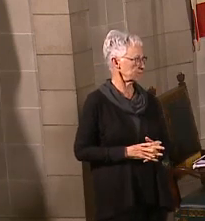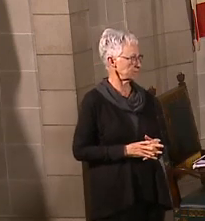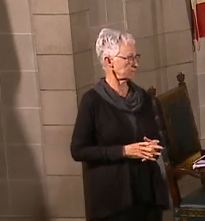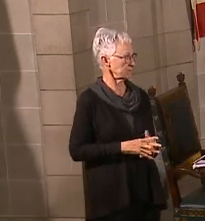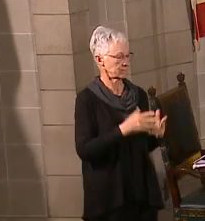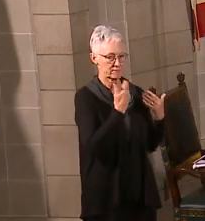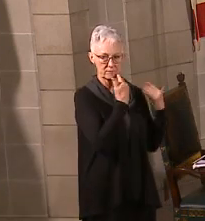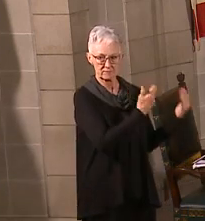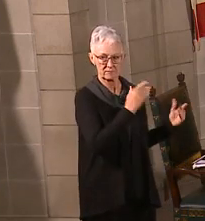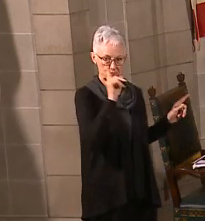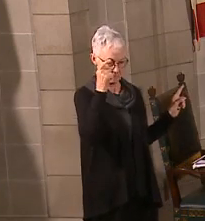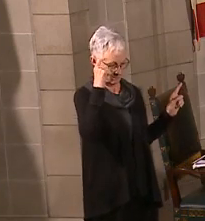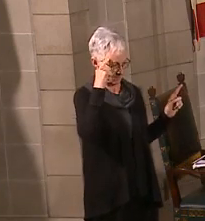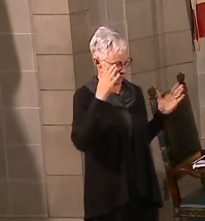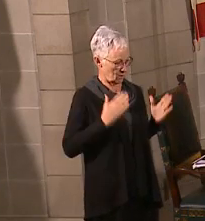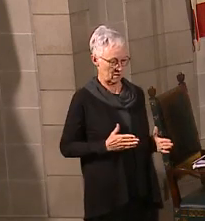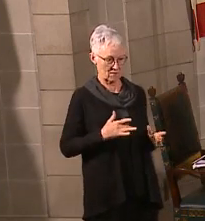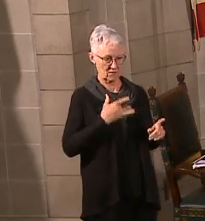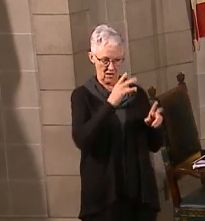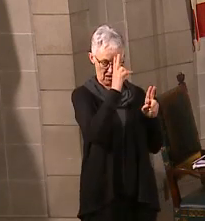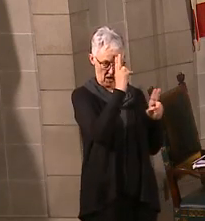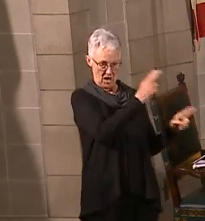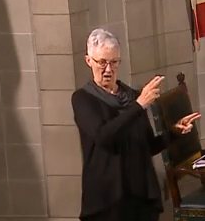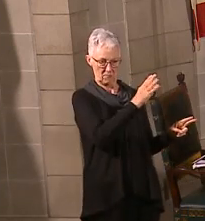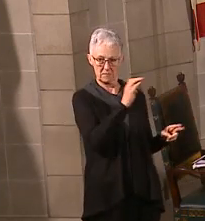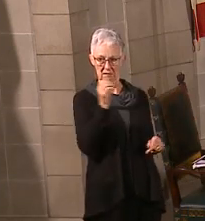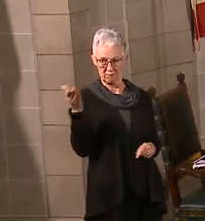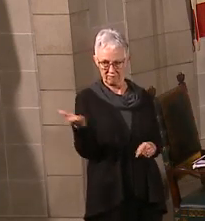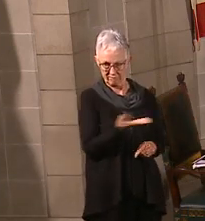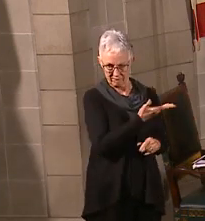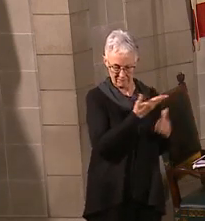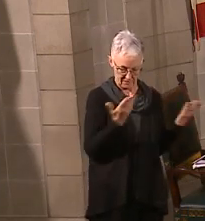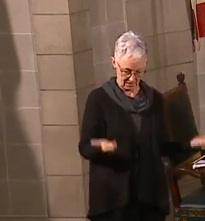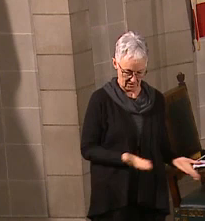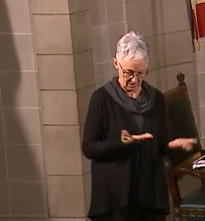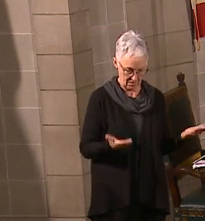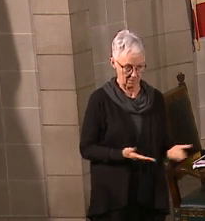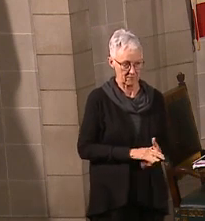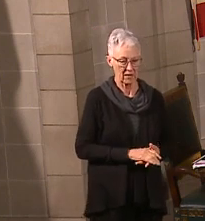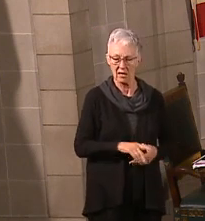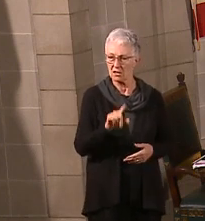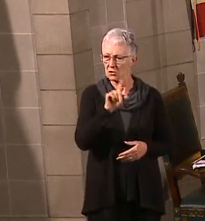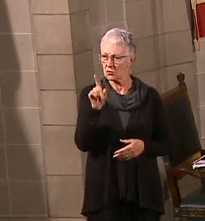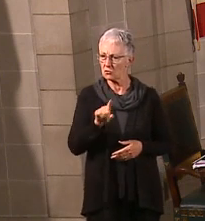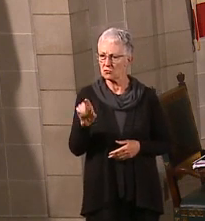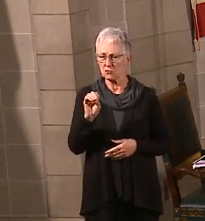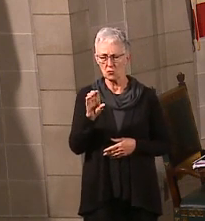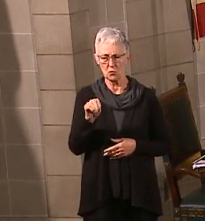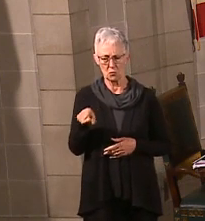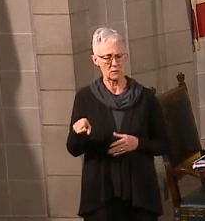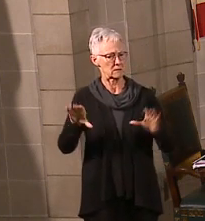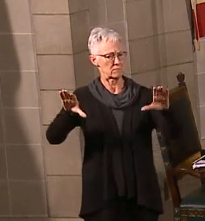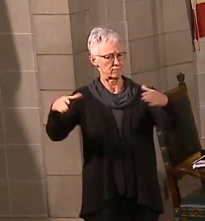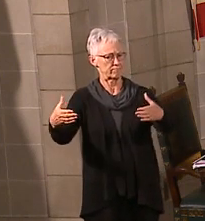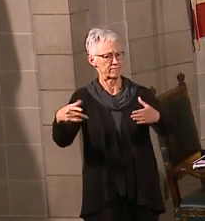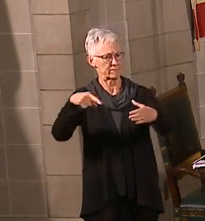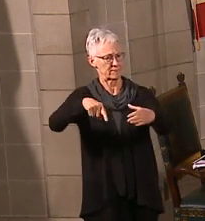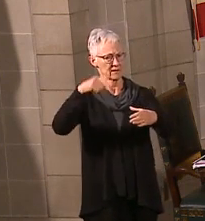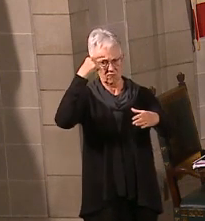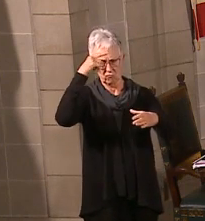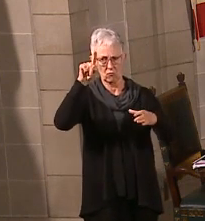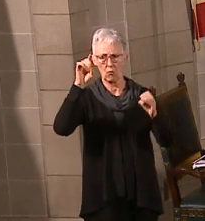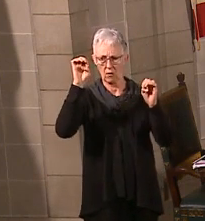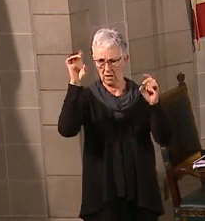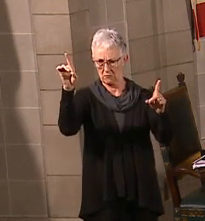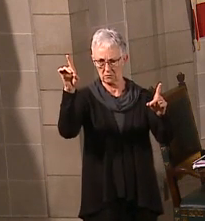Thank you, Governor. It's very honored to be here today. Like the Governor said, the zoo is an educational institution. That's why so many things of what the Commissioner had shared with